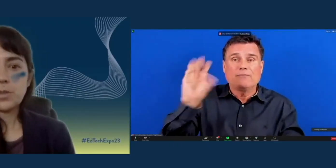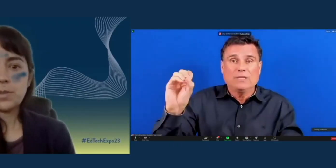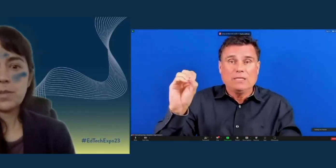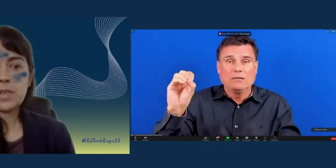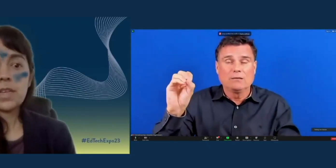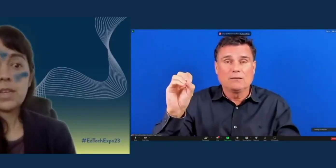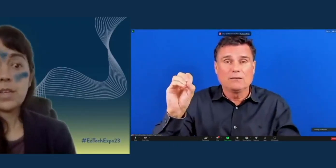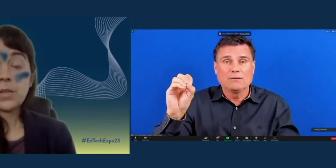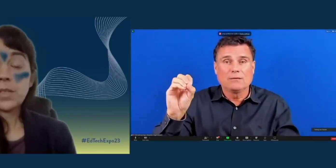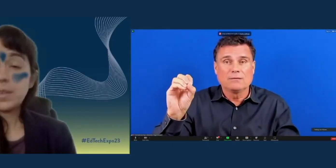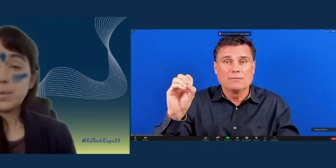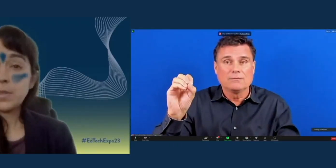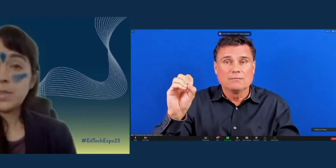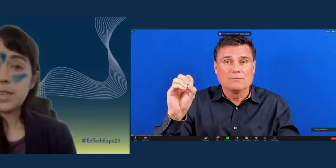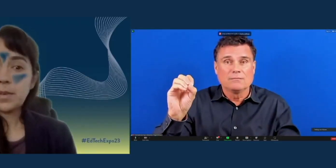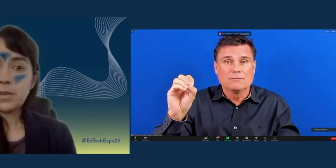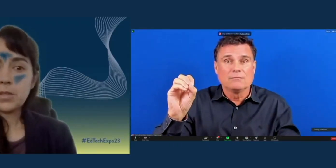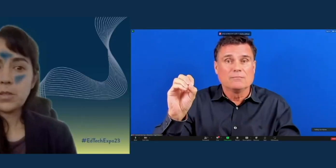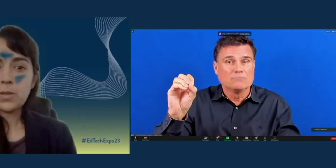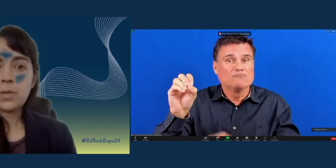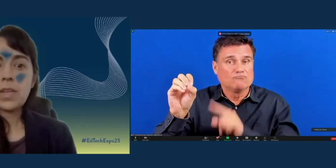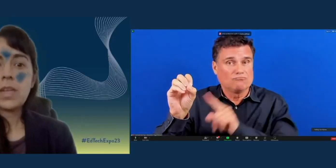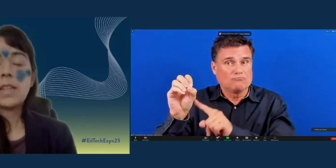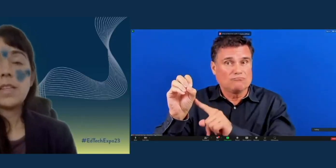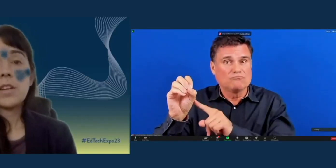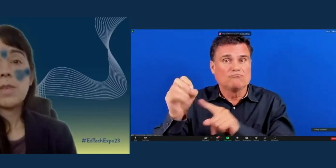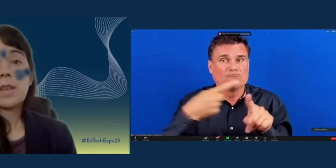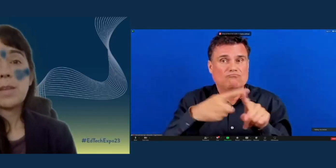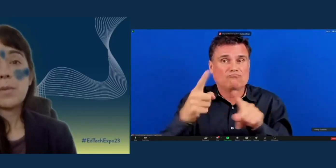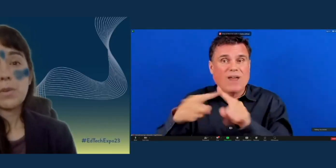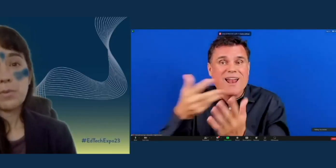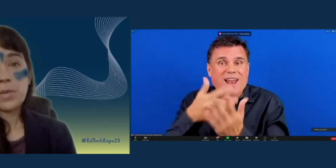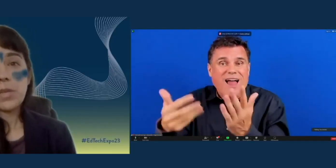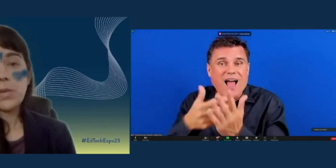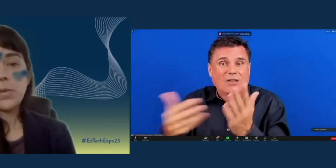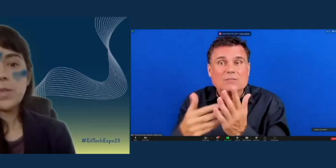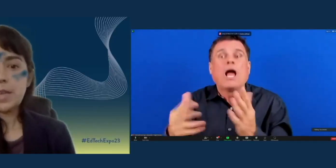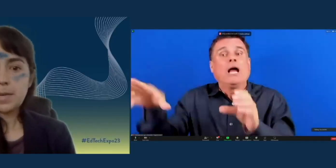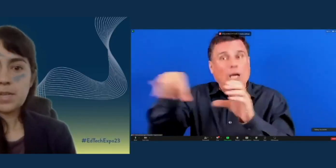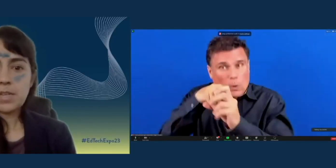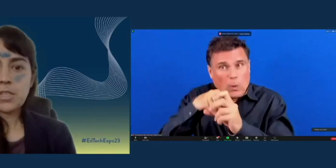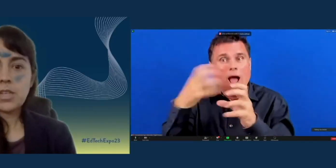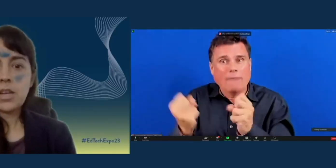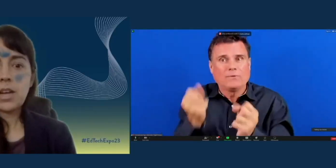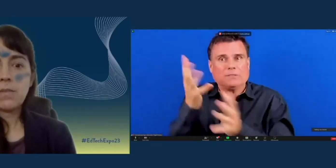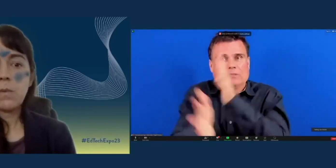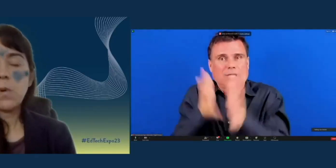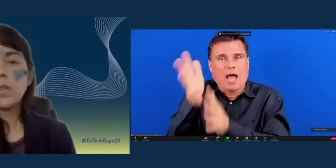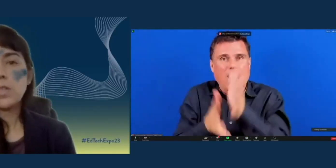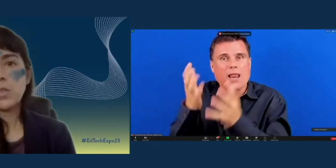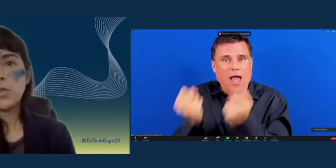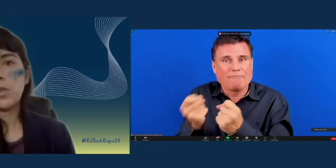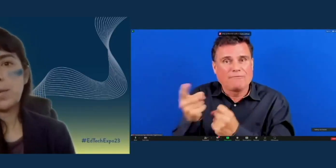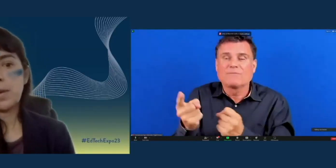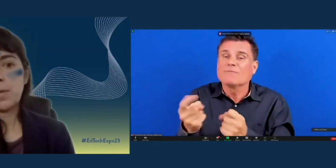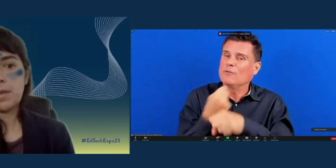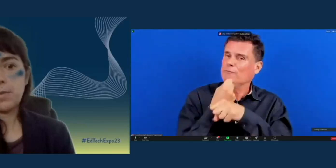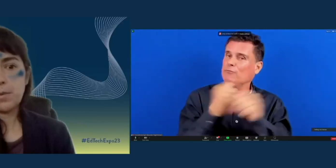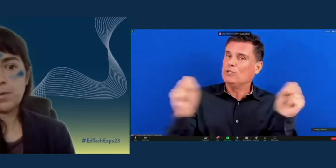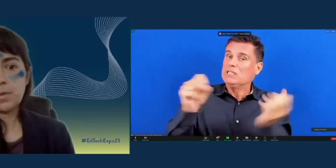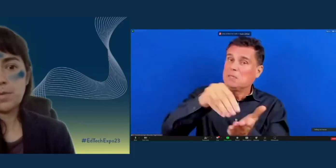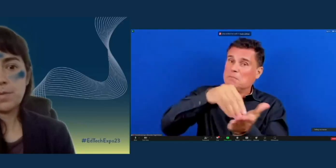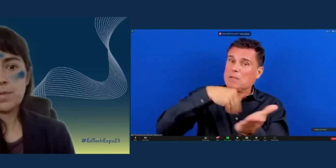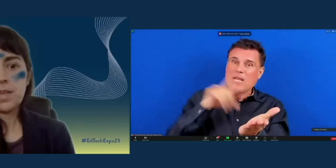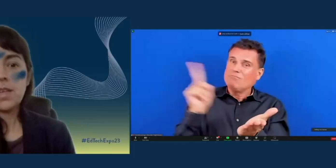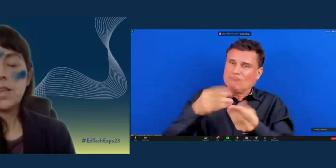languages, including several sign languages. These are available for free use and adaptation on 4 digital library